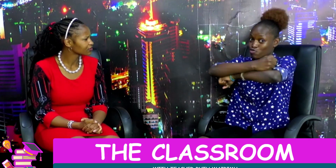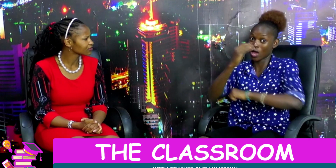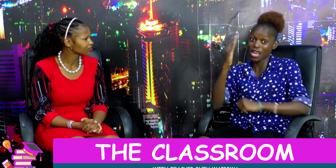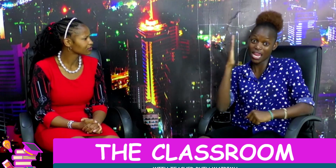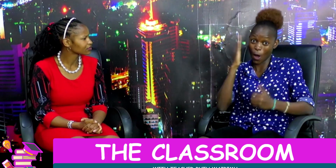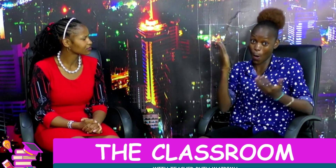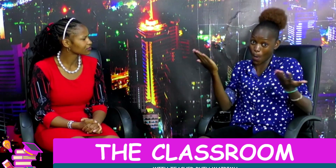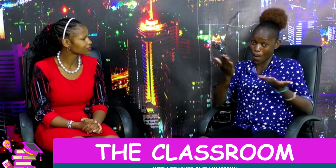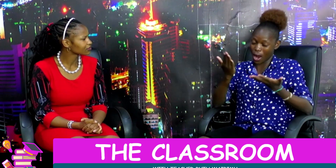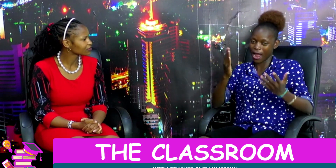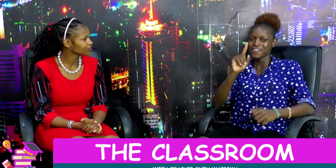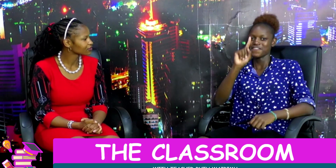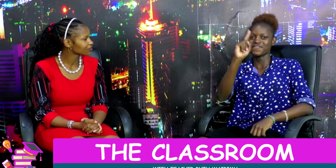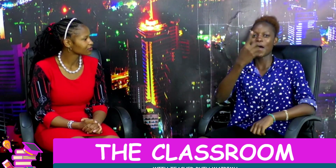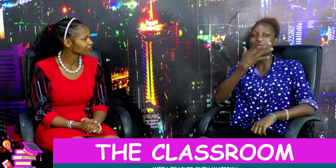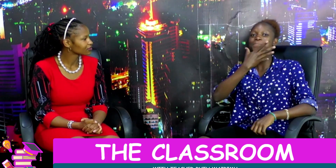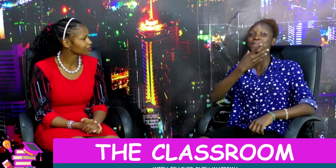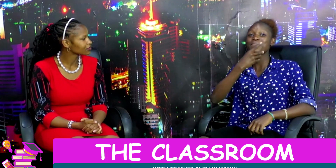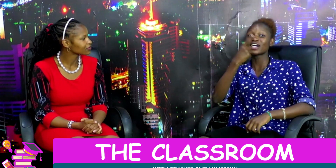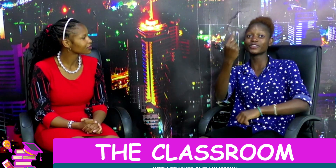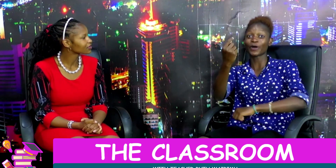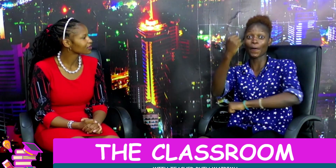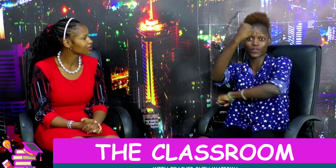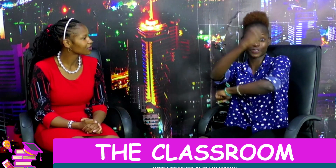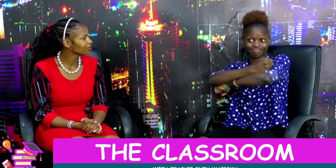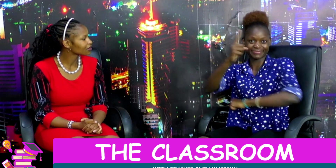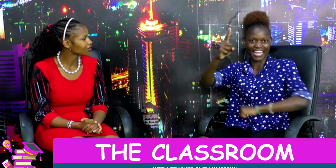to accept and to communicate as well.